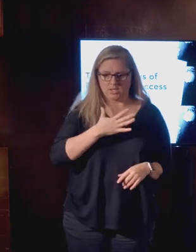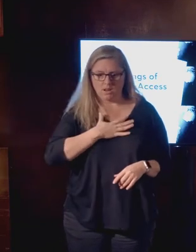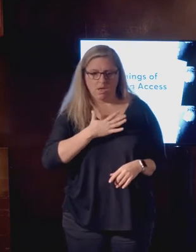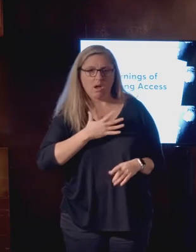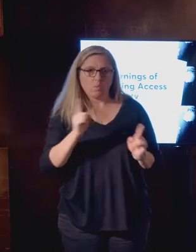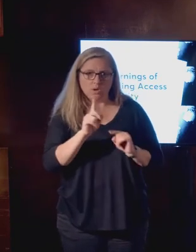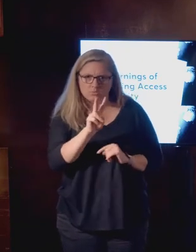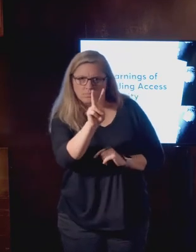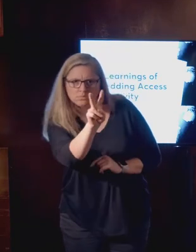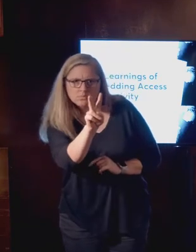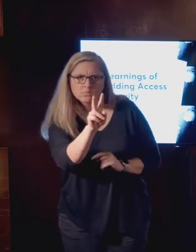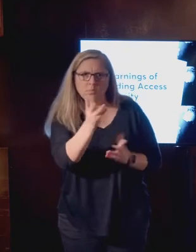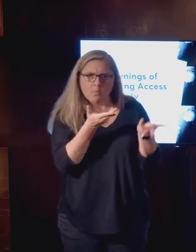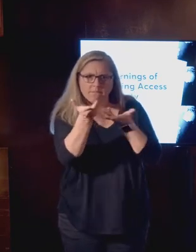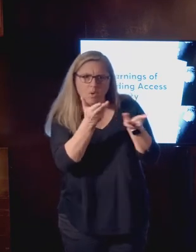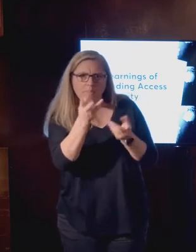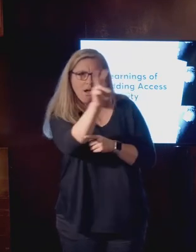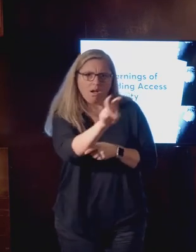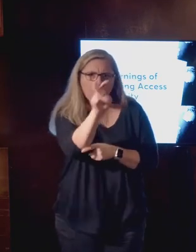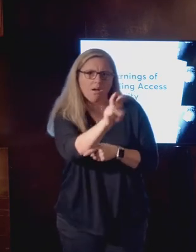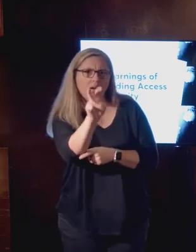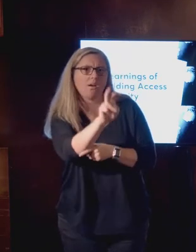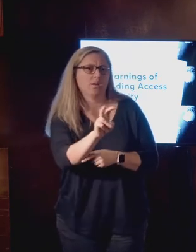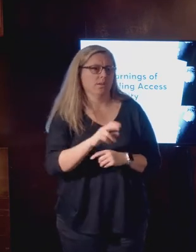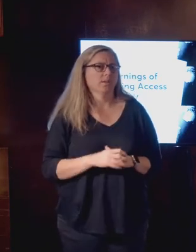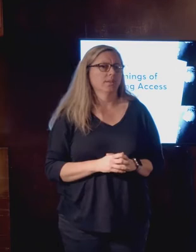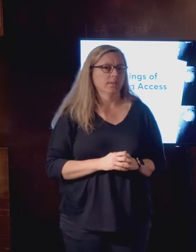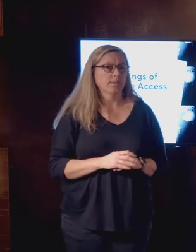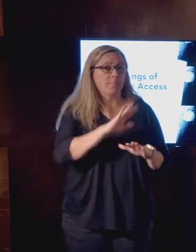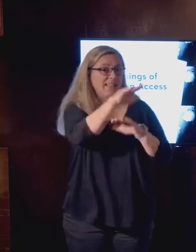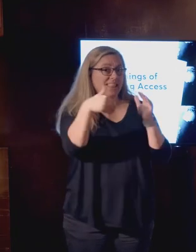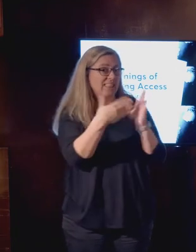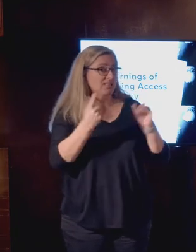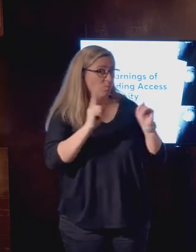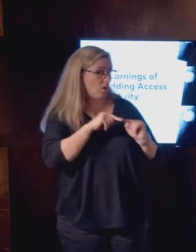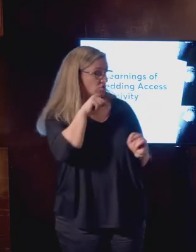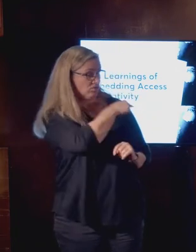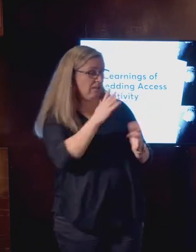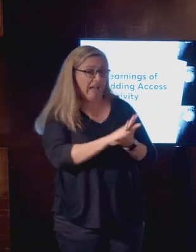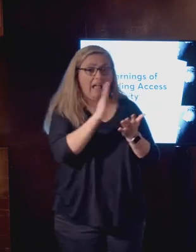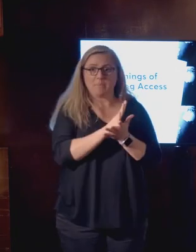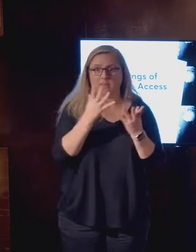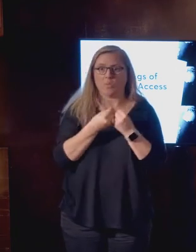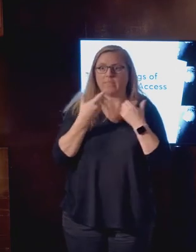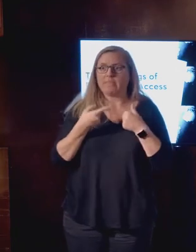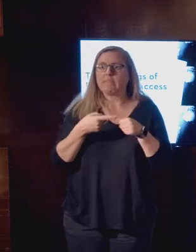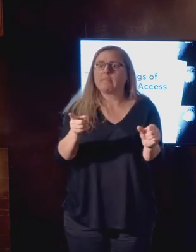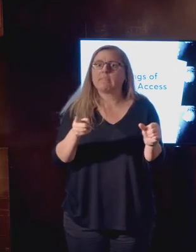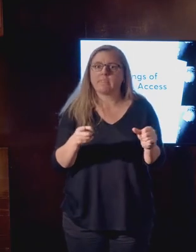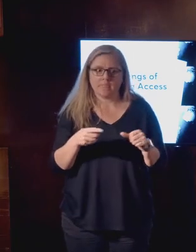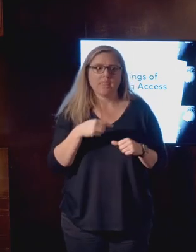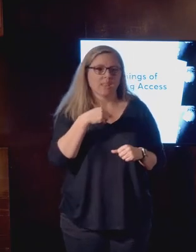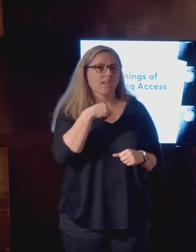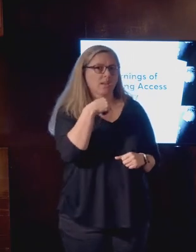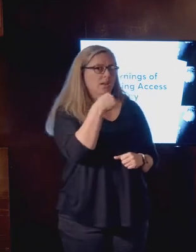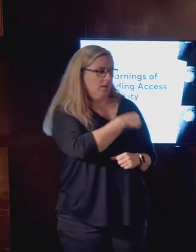be watching the performer. So, yeah, in the end she was really happy with the result, wasn't she? Yeah. But, I mean, I guess on